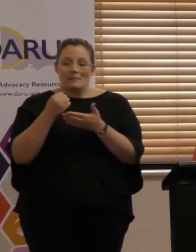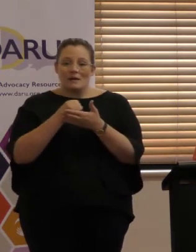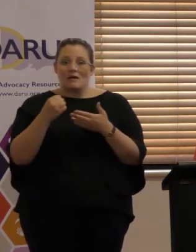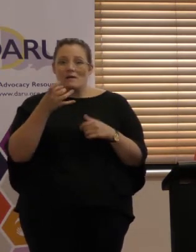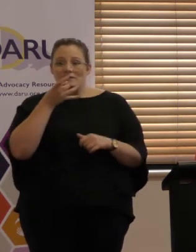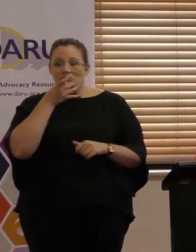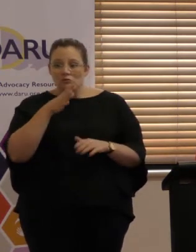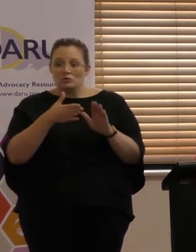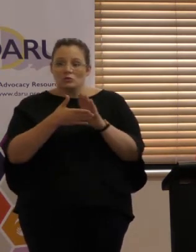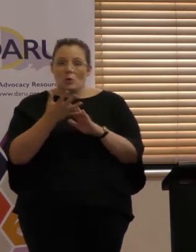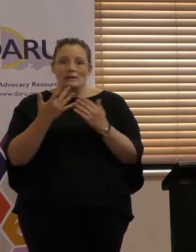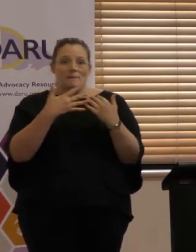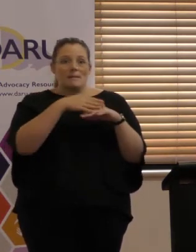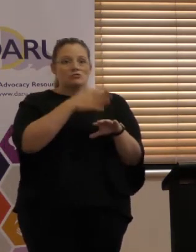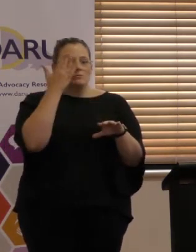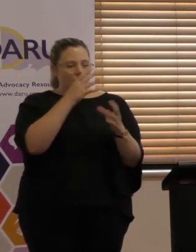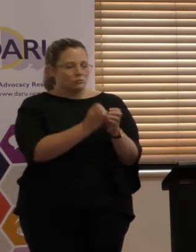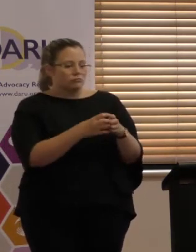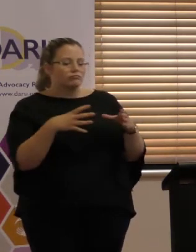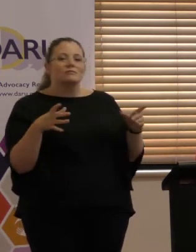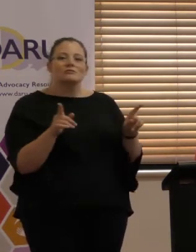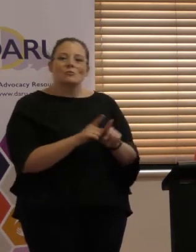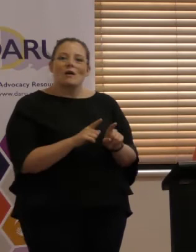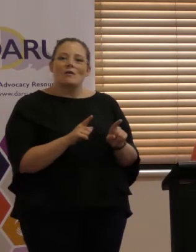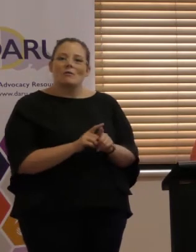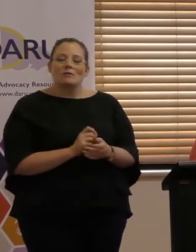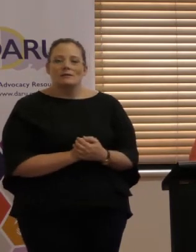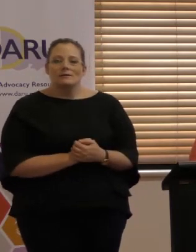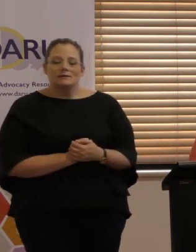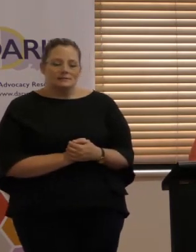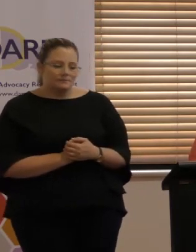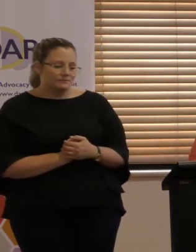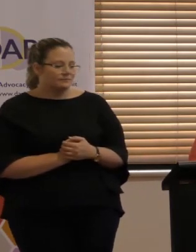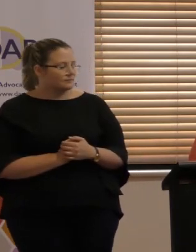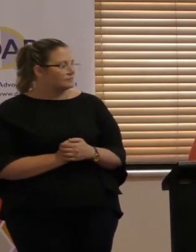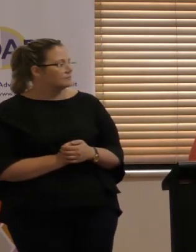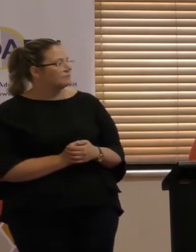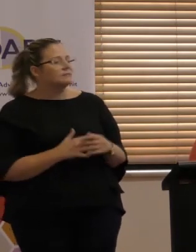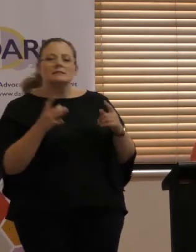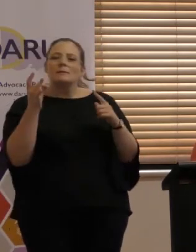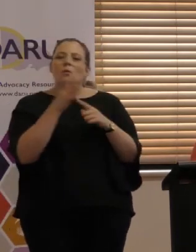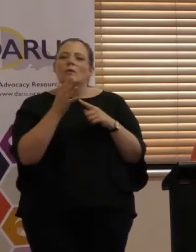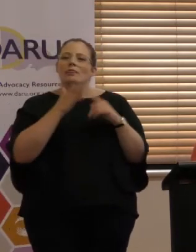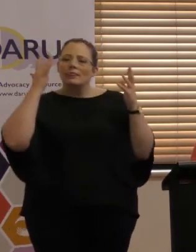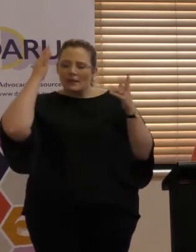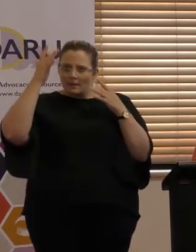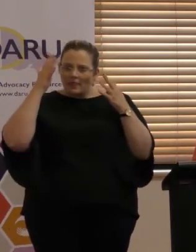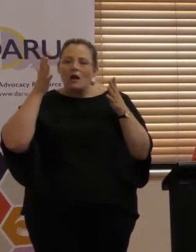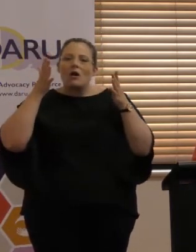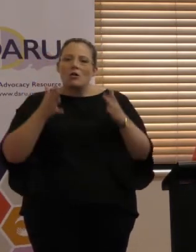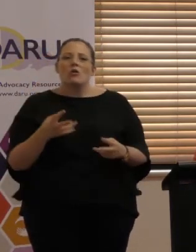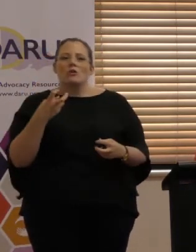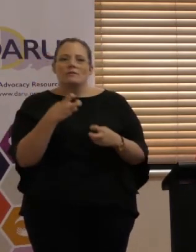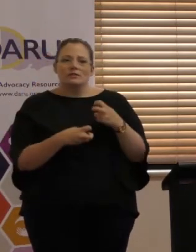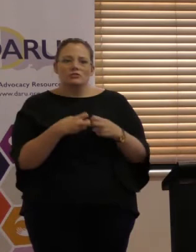starting to increase. And one of the reasons that's important to think about is, so there's lots of issues with special schools